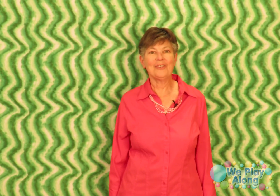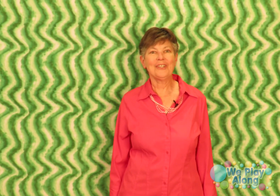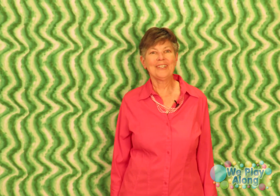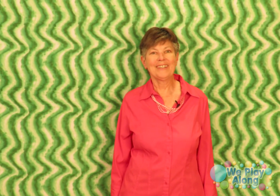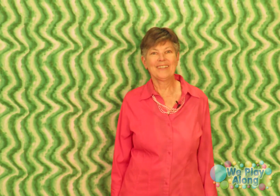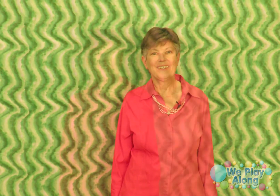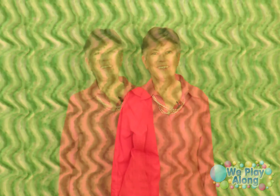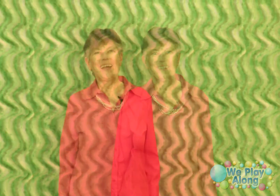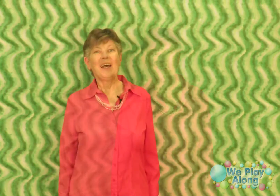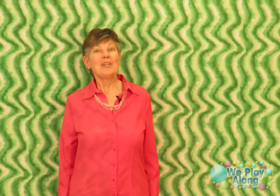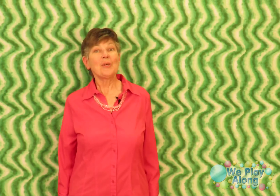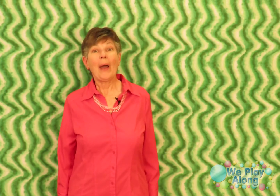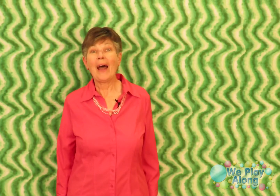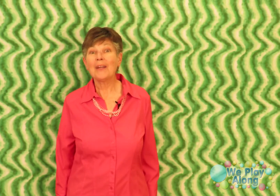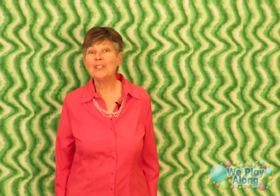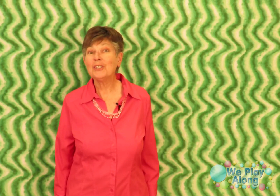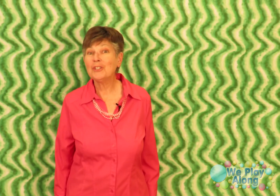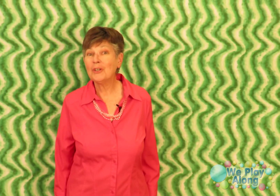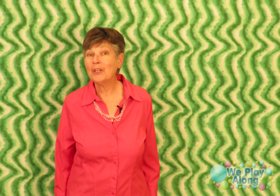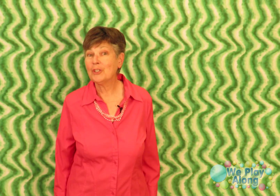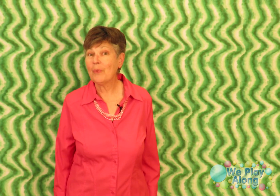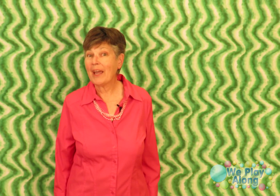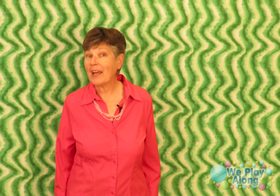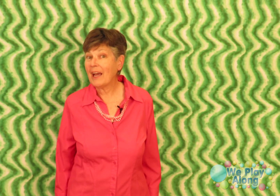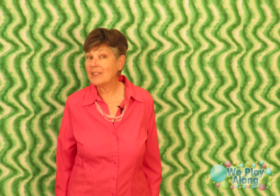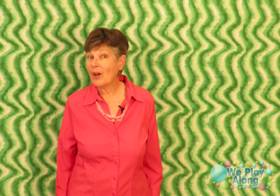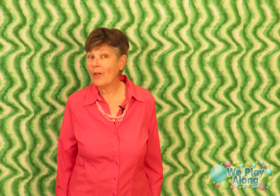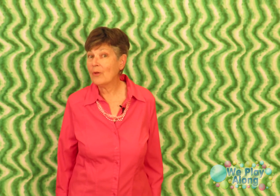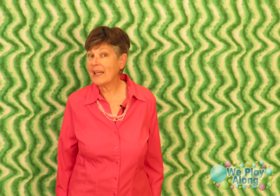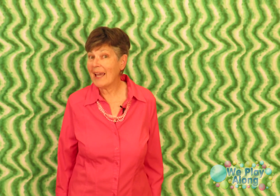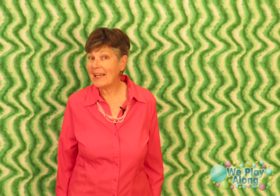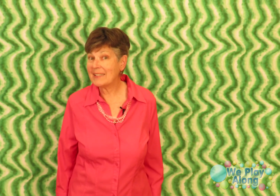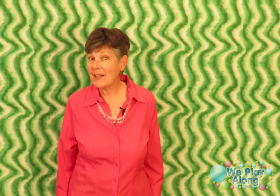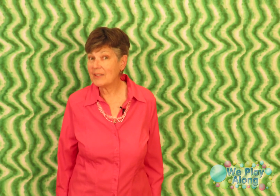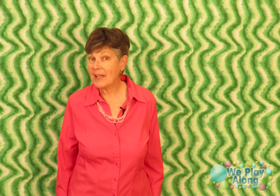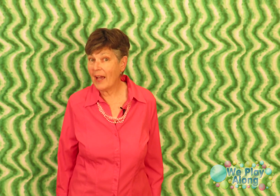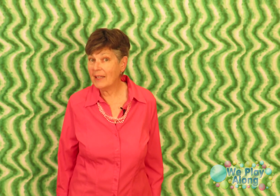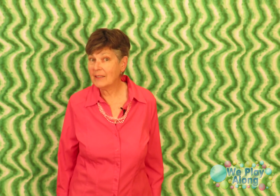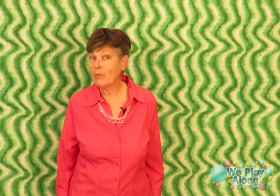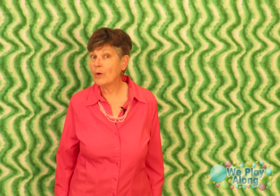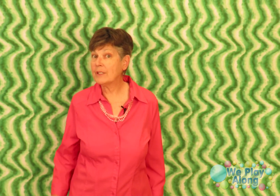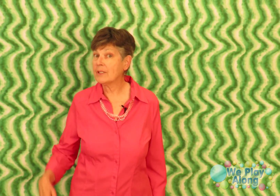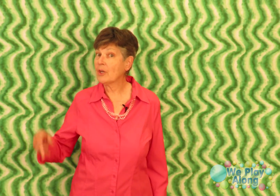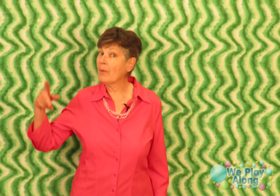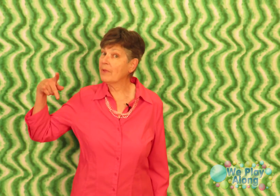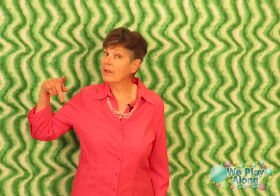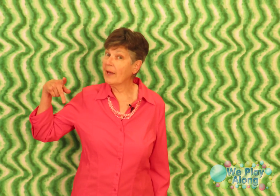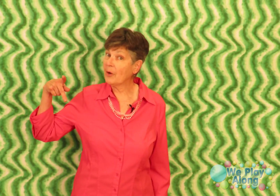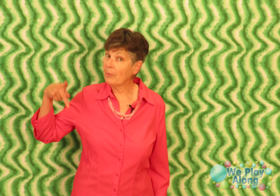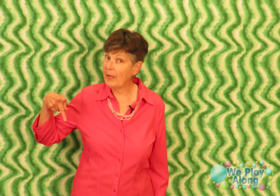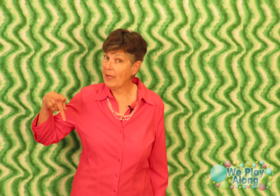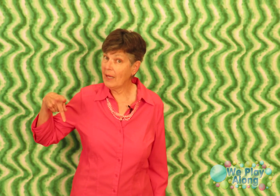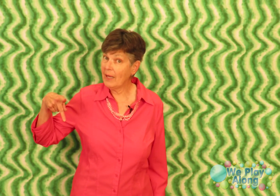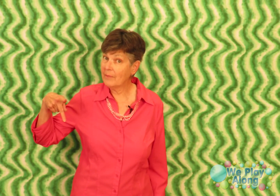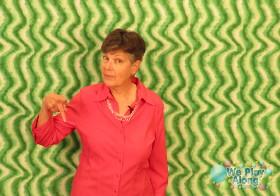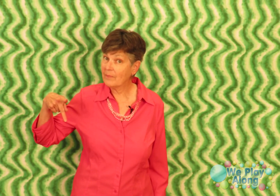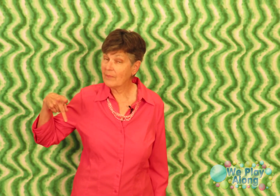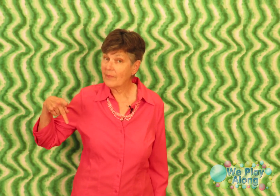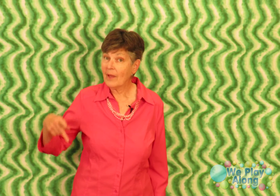after. So how did you do? Did you recognize all those ASL signs of words that start with the letter P?